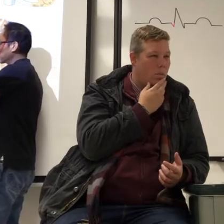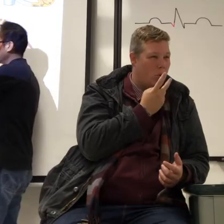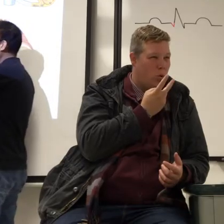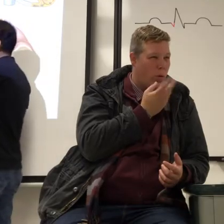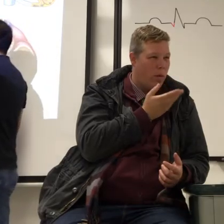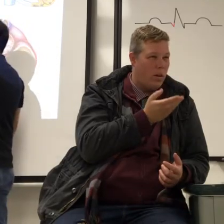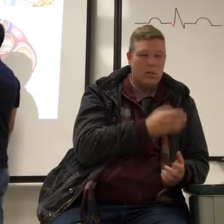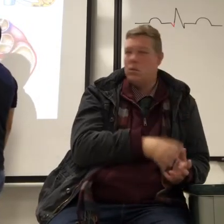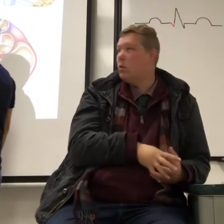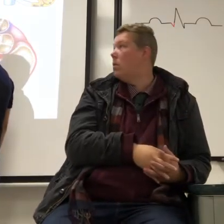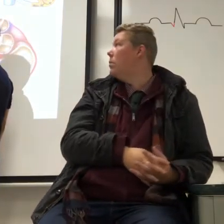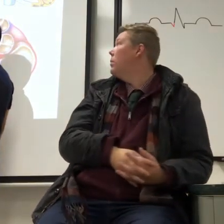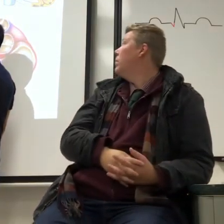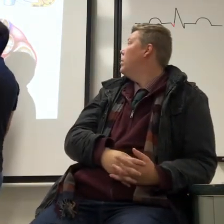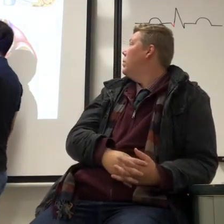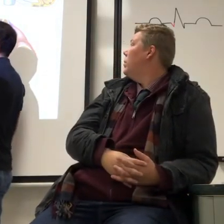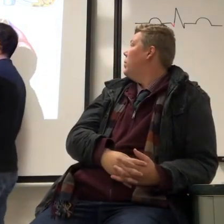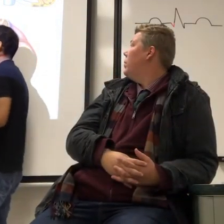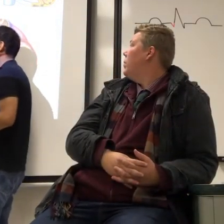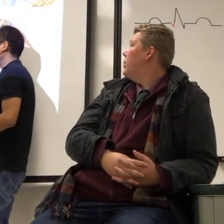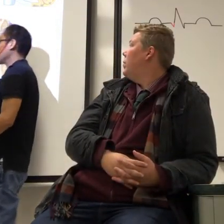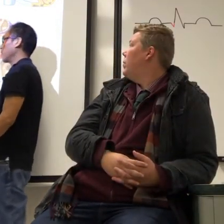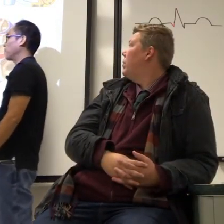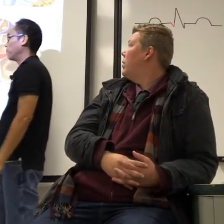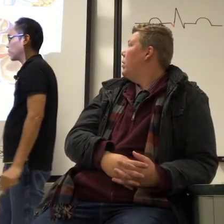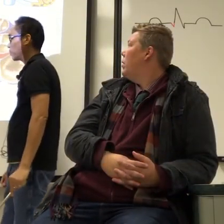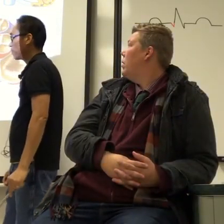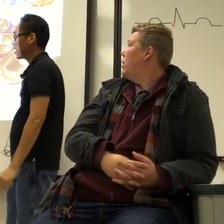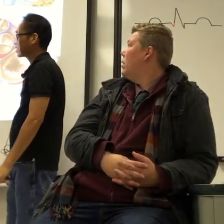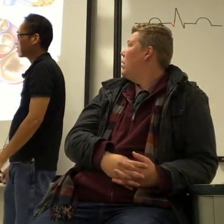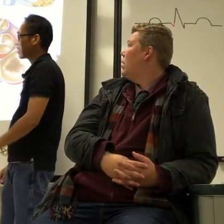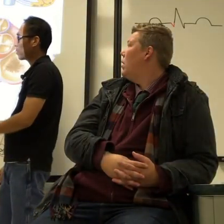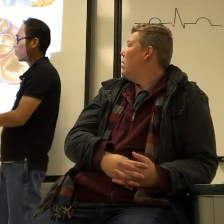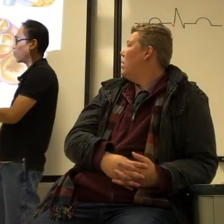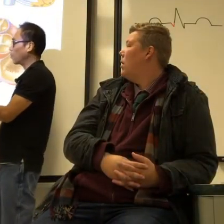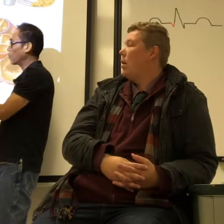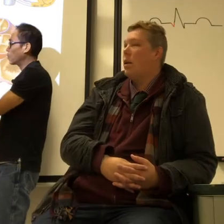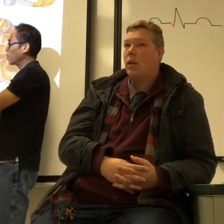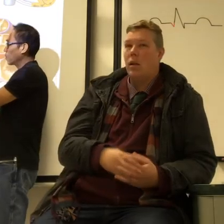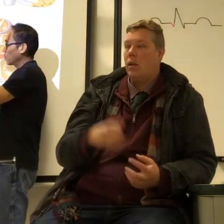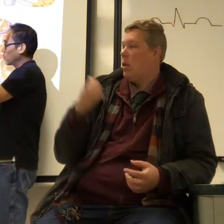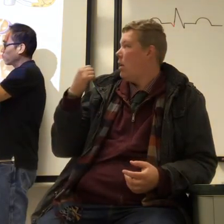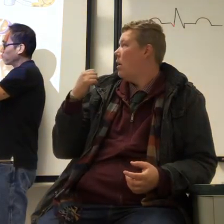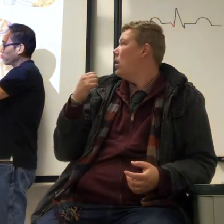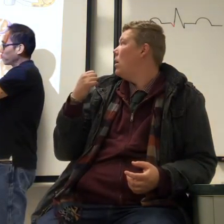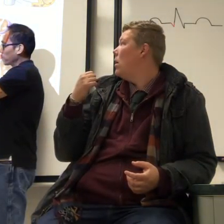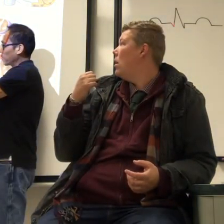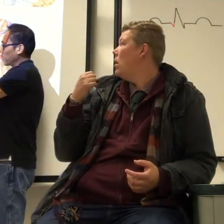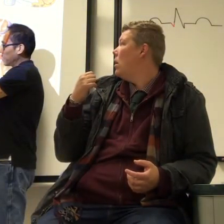rings. Okay. And someone asked about the bundle of hiss. See that little hole?